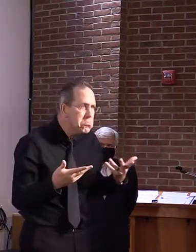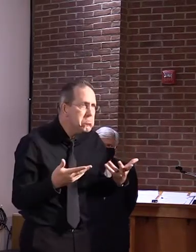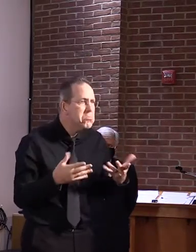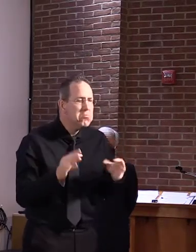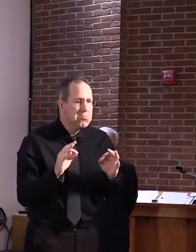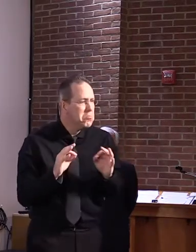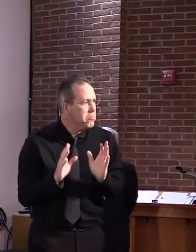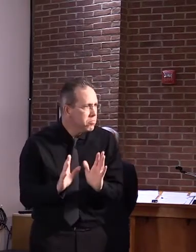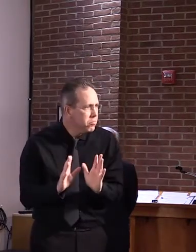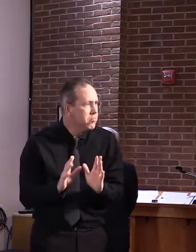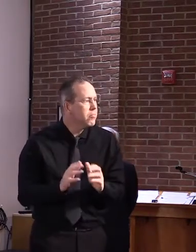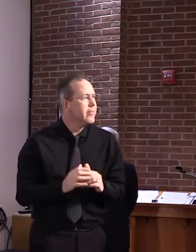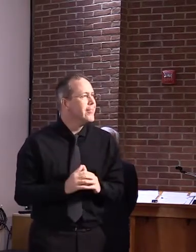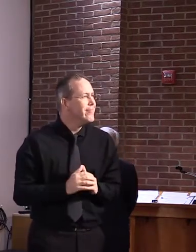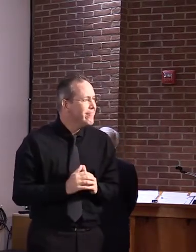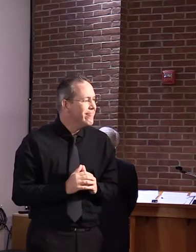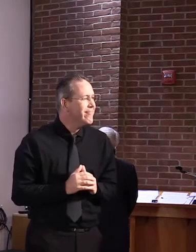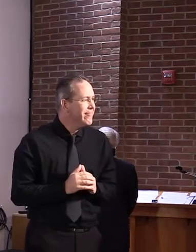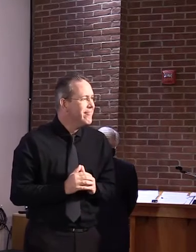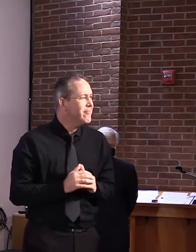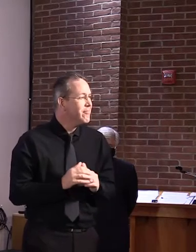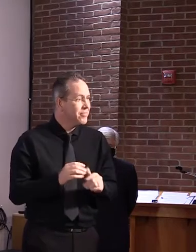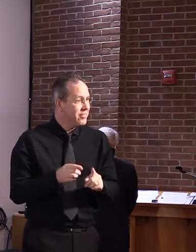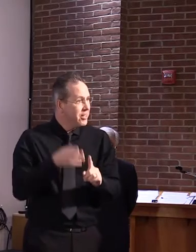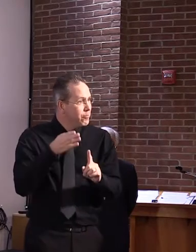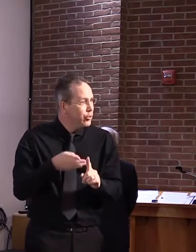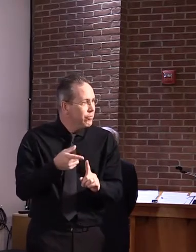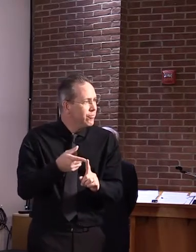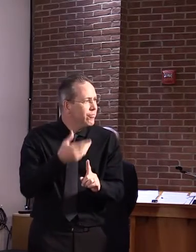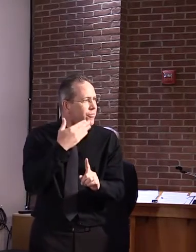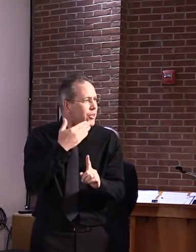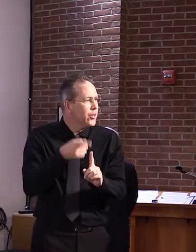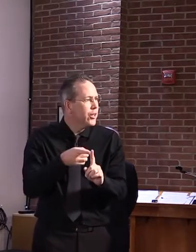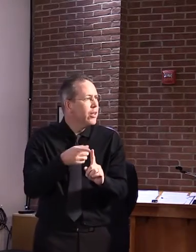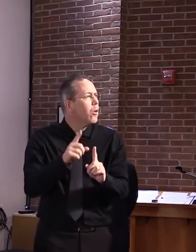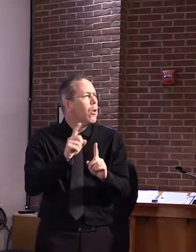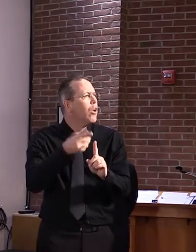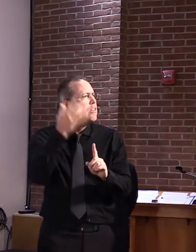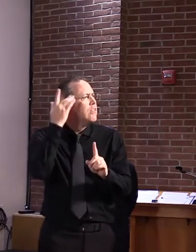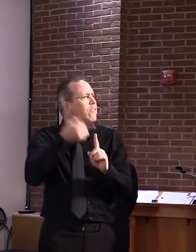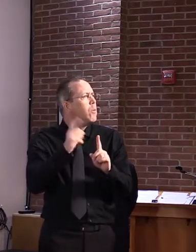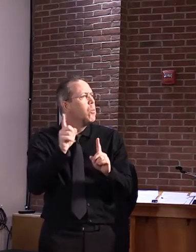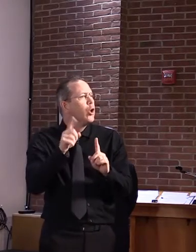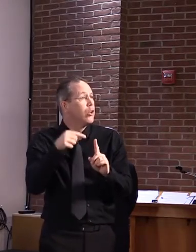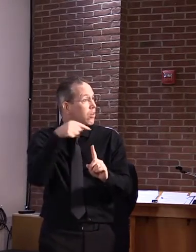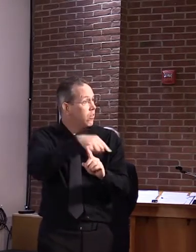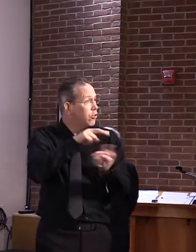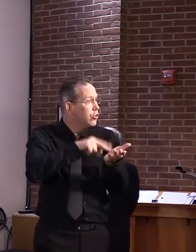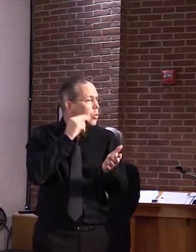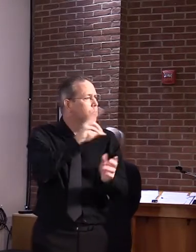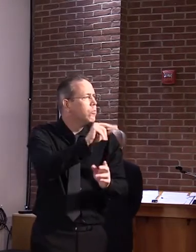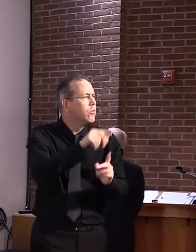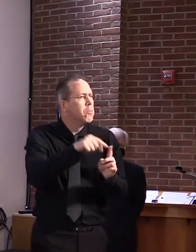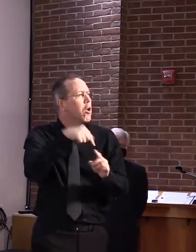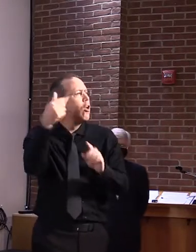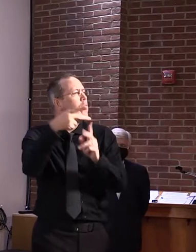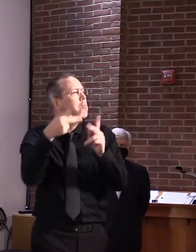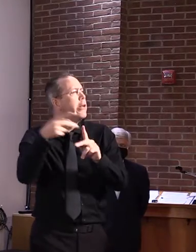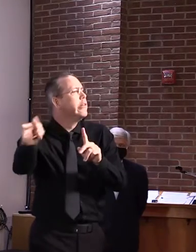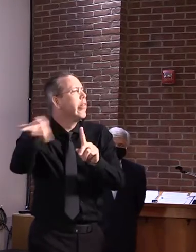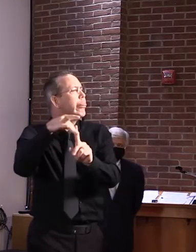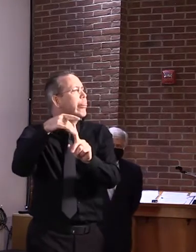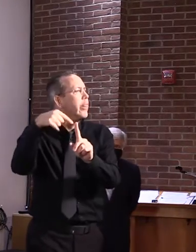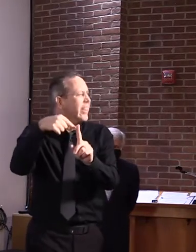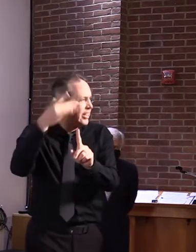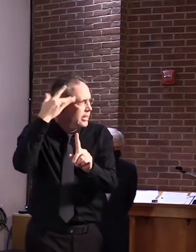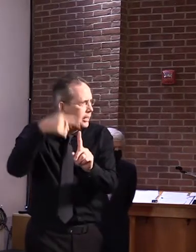have contracted COVID outside of the facility, whether it be in a hospital, but doesn't have to be in a healthcare facility, it could have been